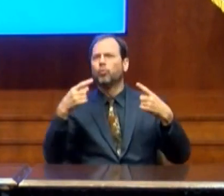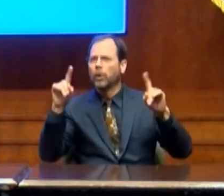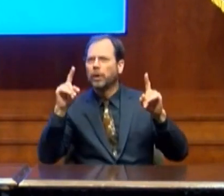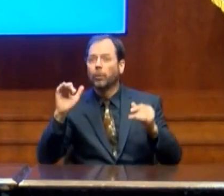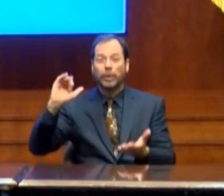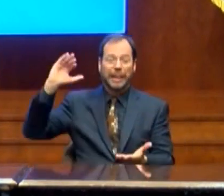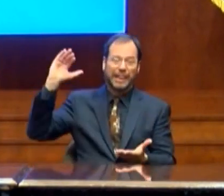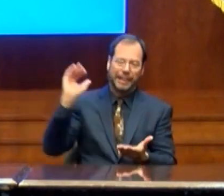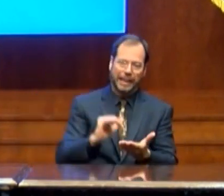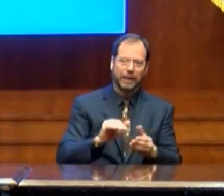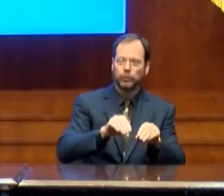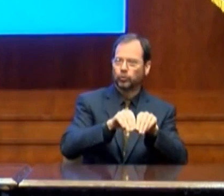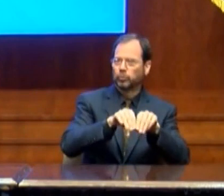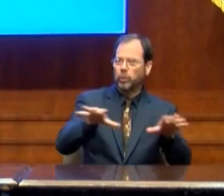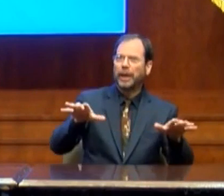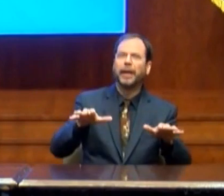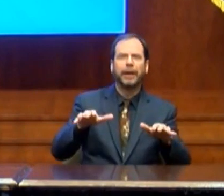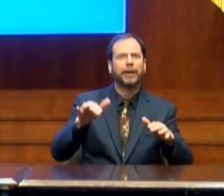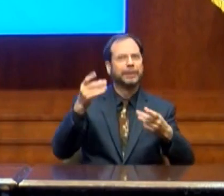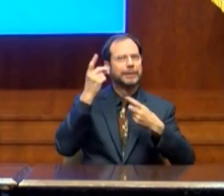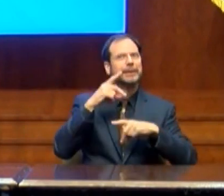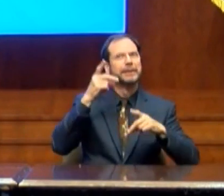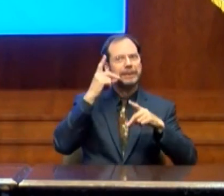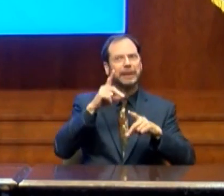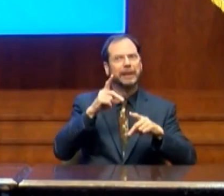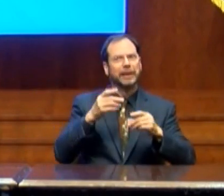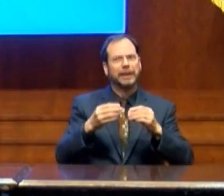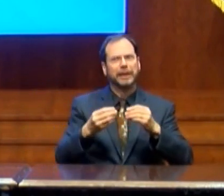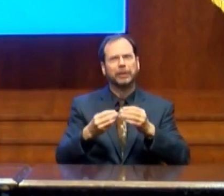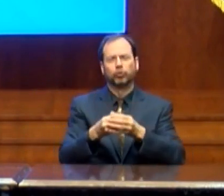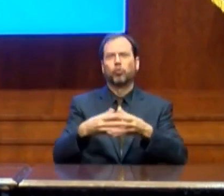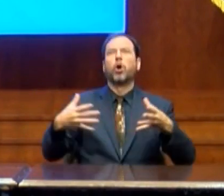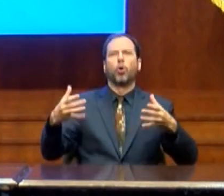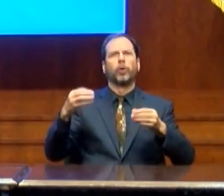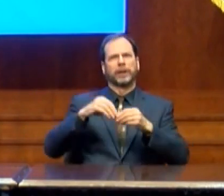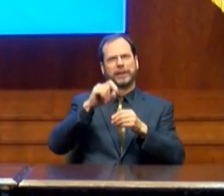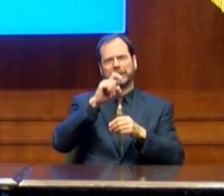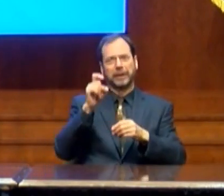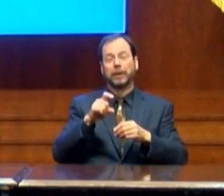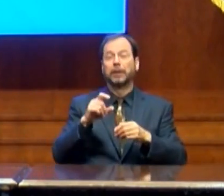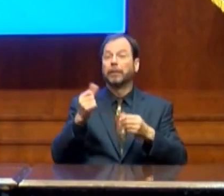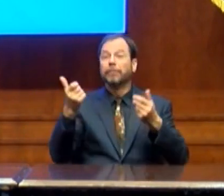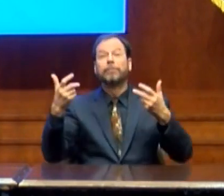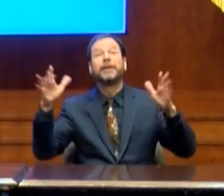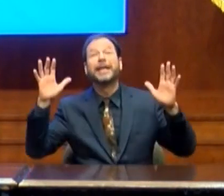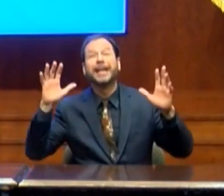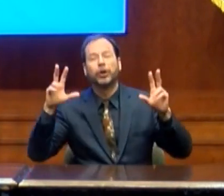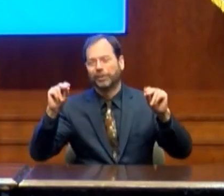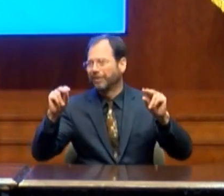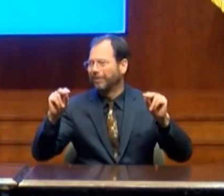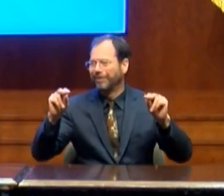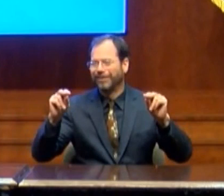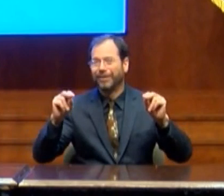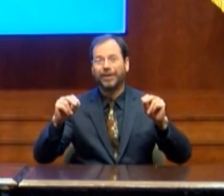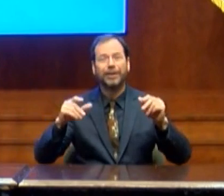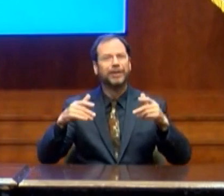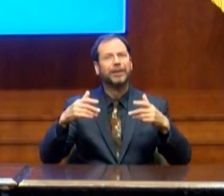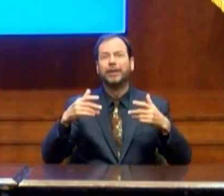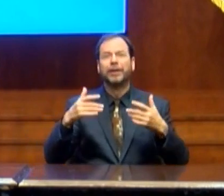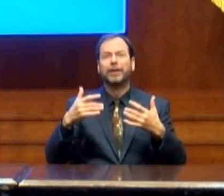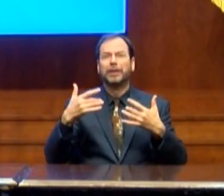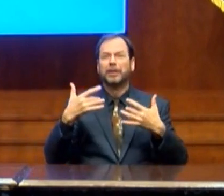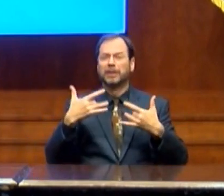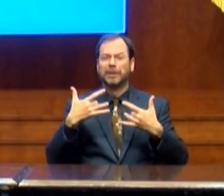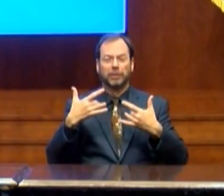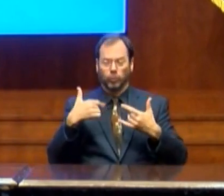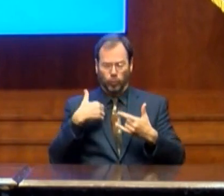We're decreasing the rate at which the disease is growing in our state. But that doesn't mean it's over. That doesn't mean that there still